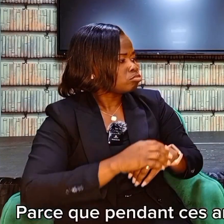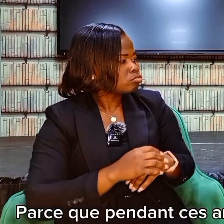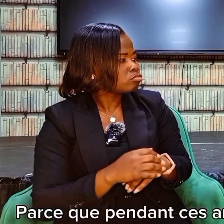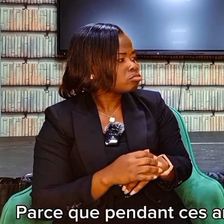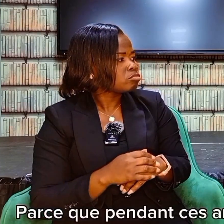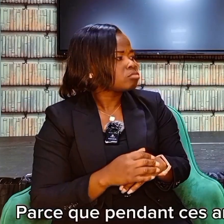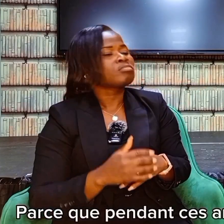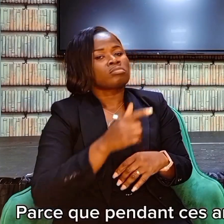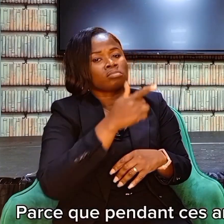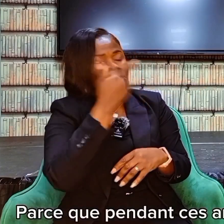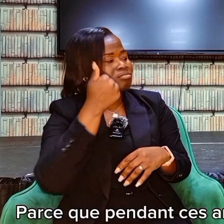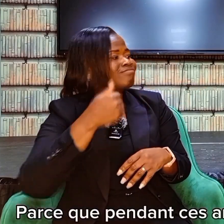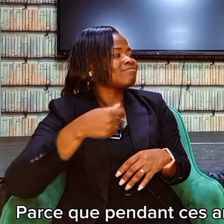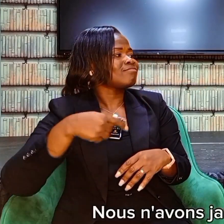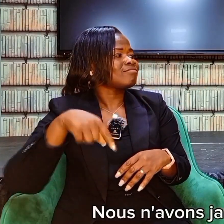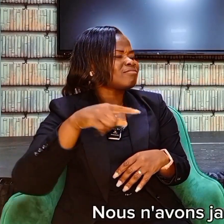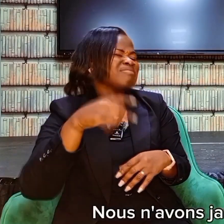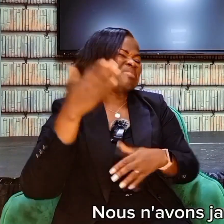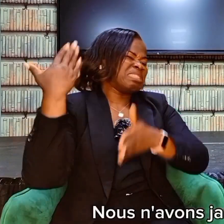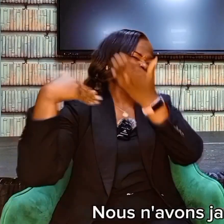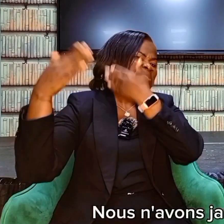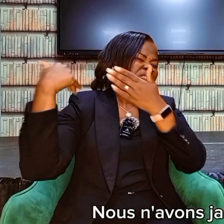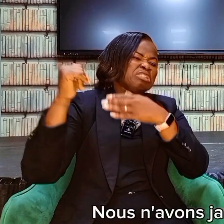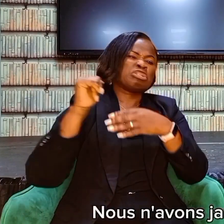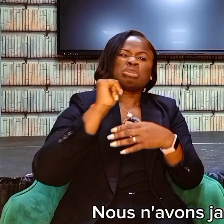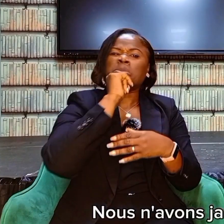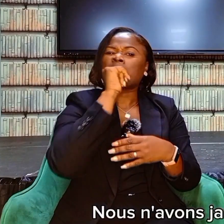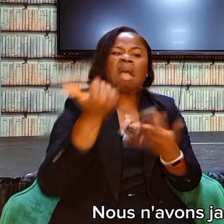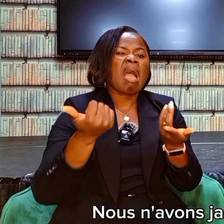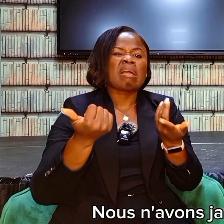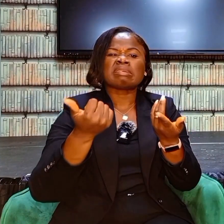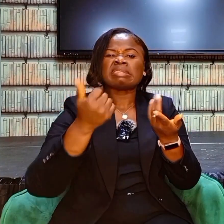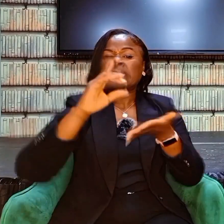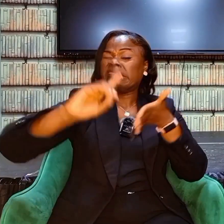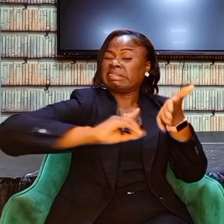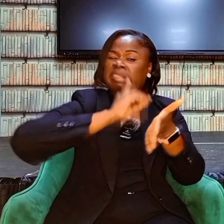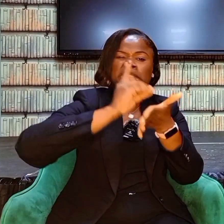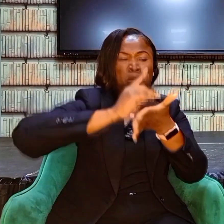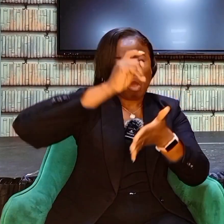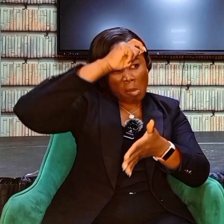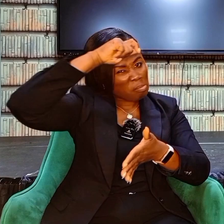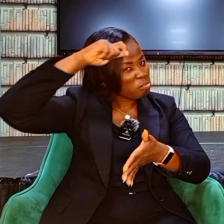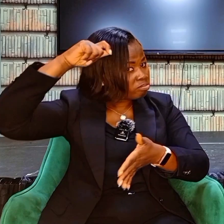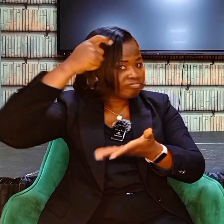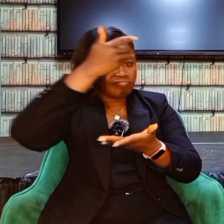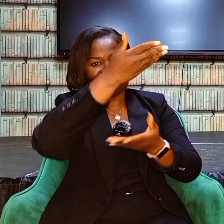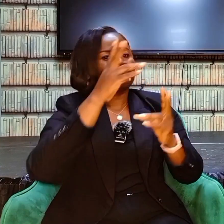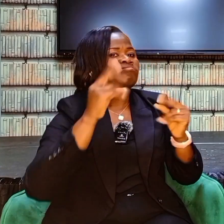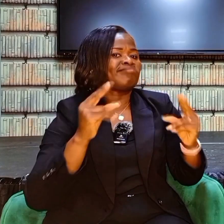Because during those years, we never had a degree course.